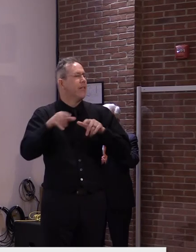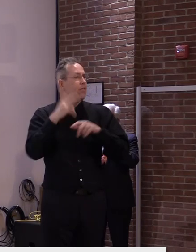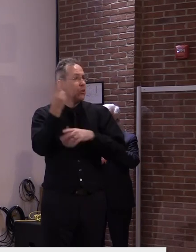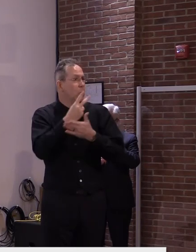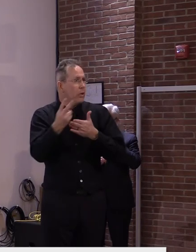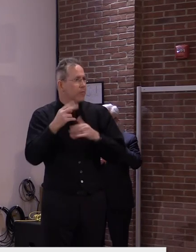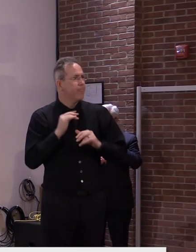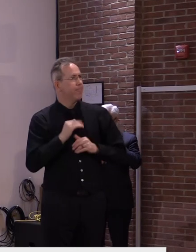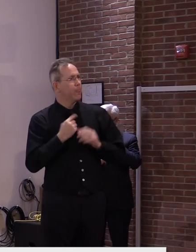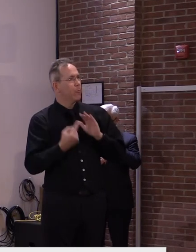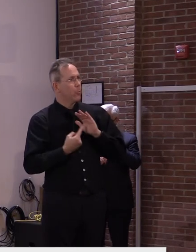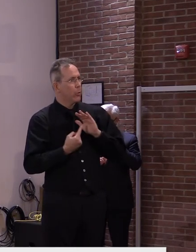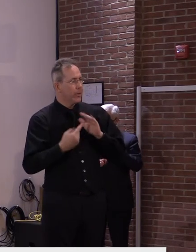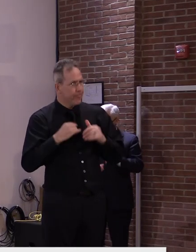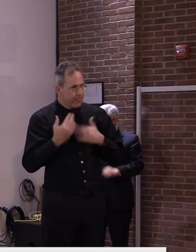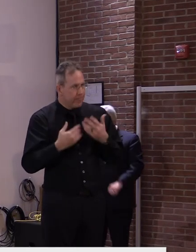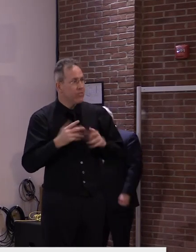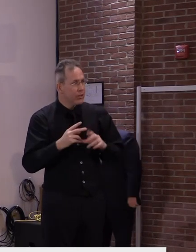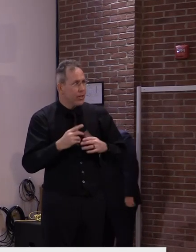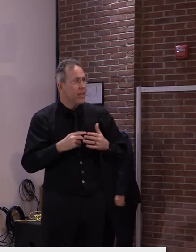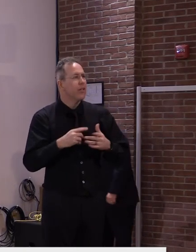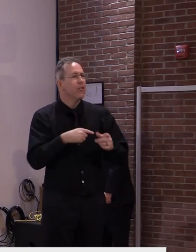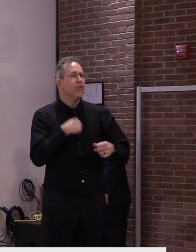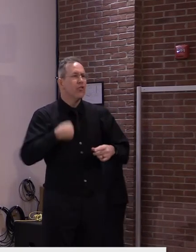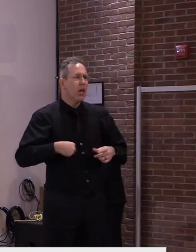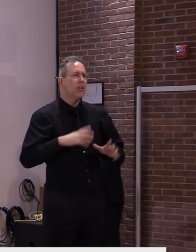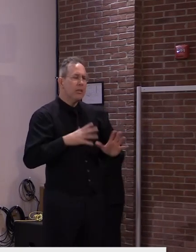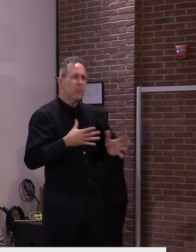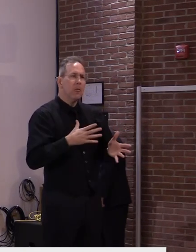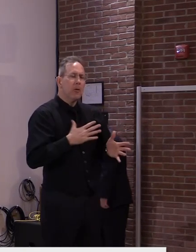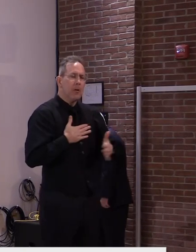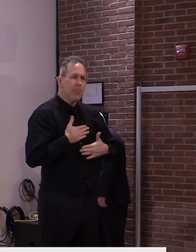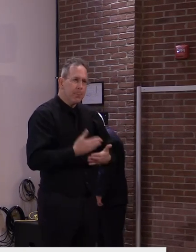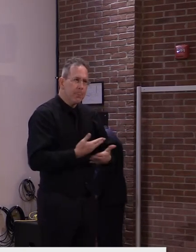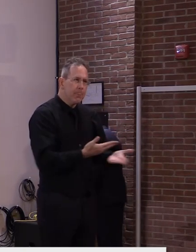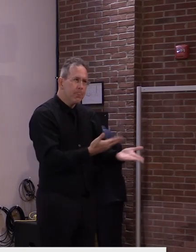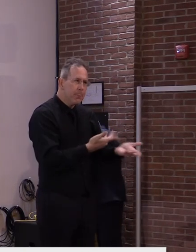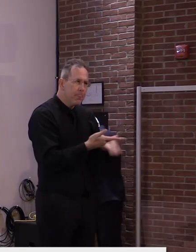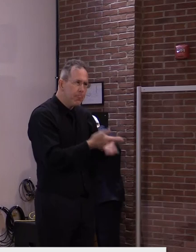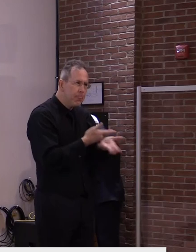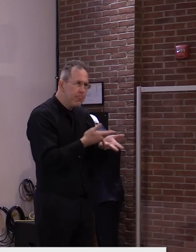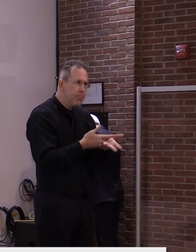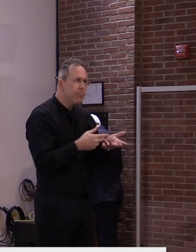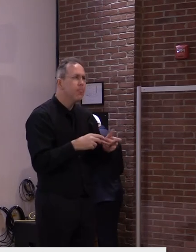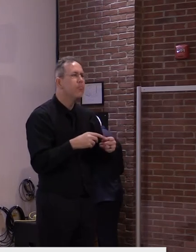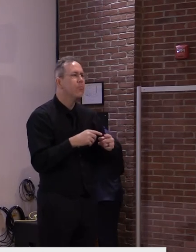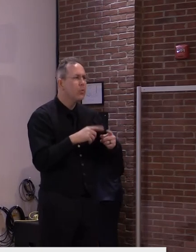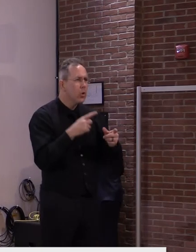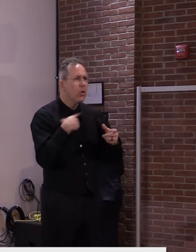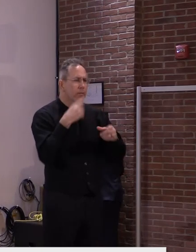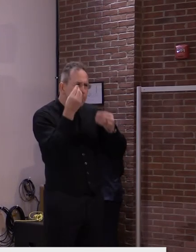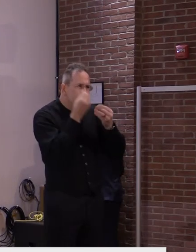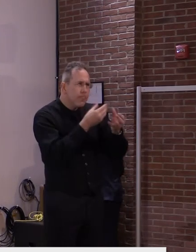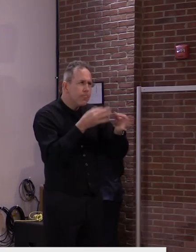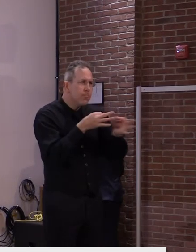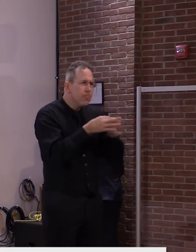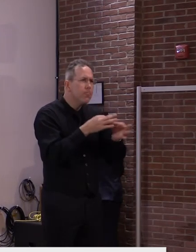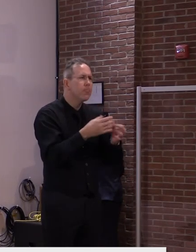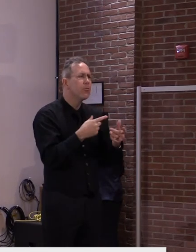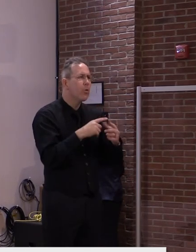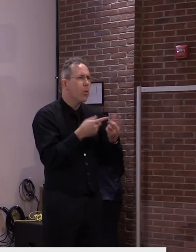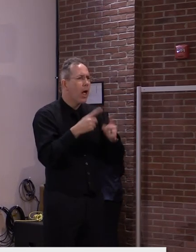even though China's been pretty transparent about the genome and all of that, this team is just starting its good